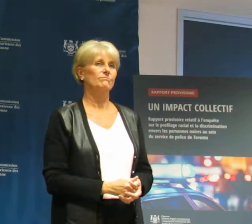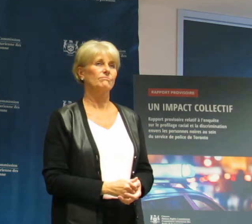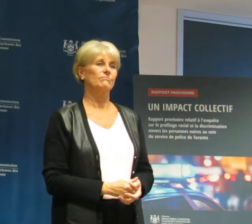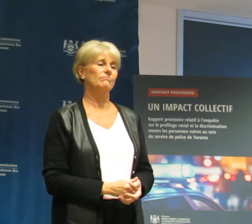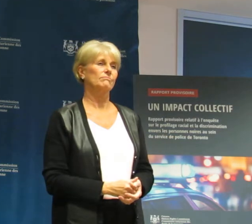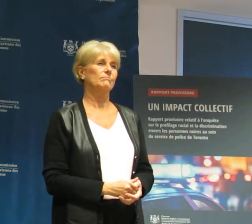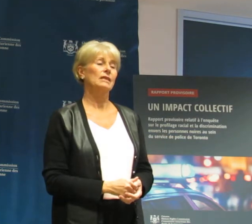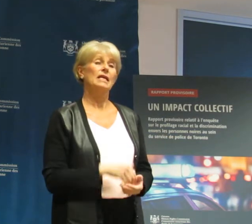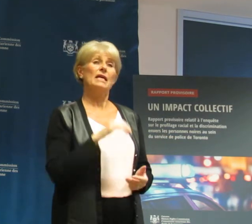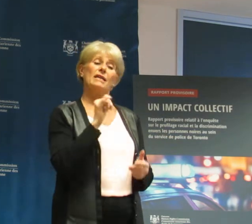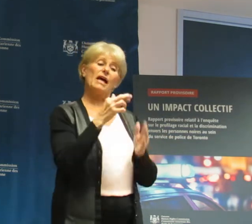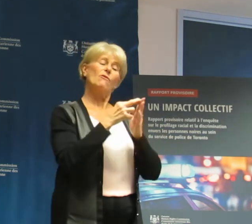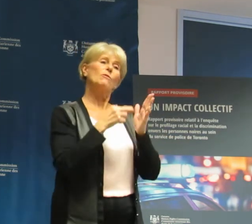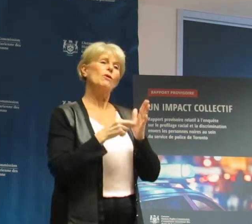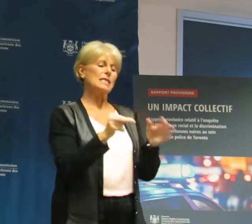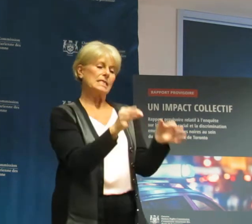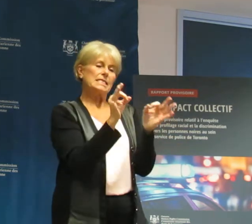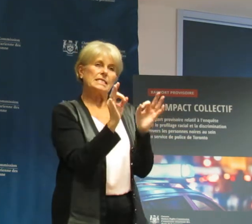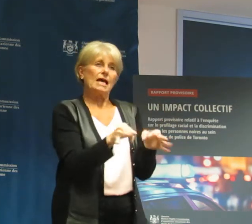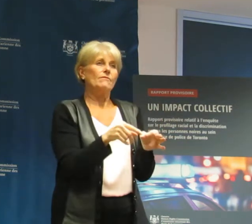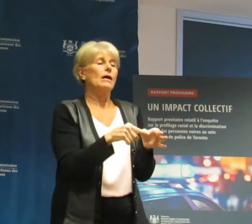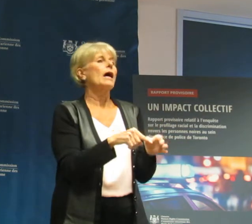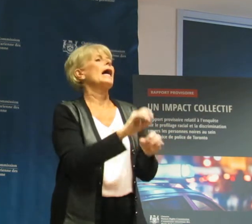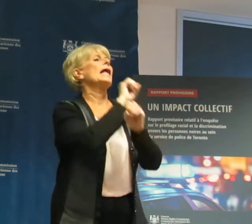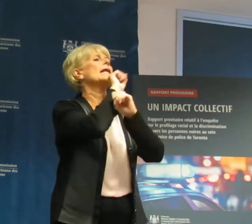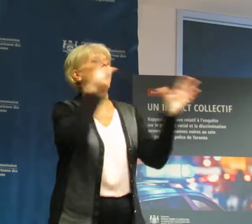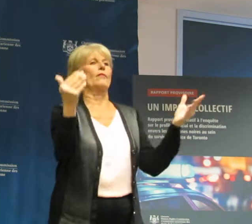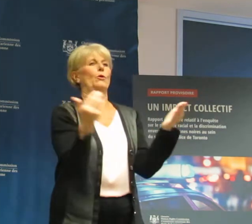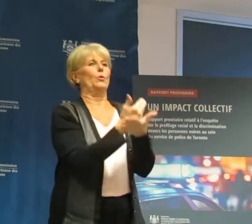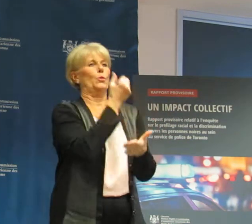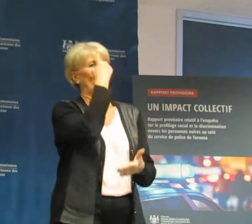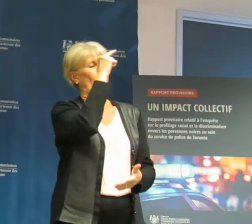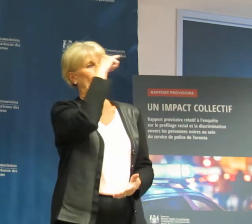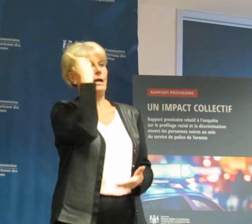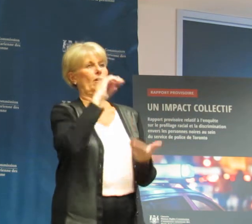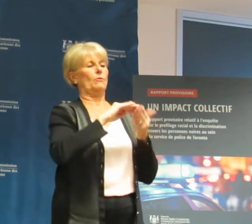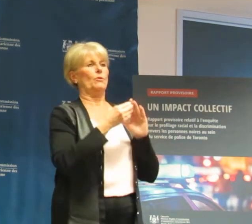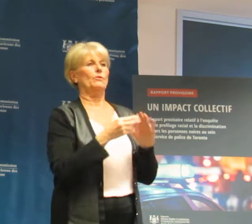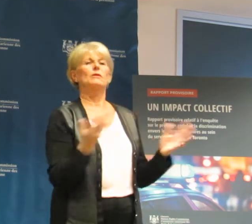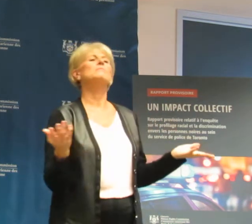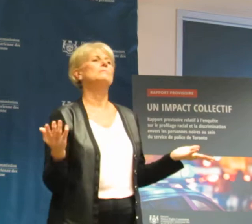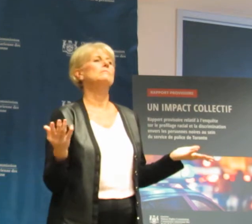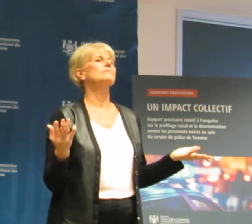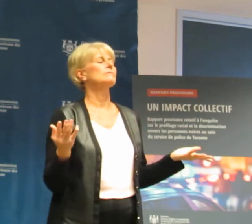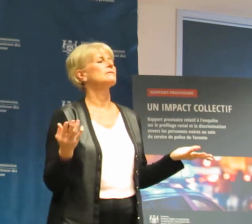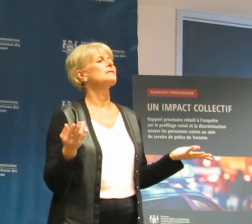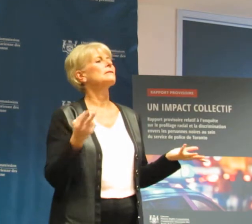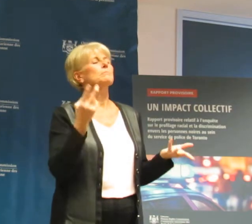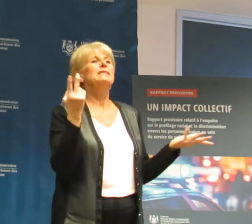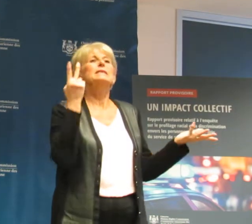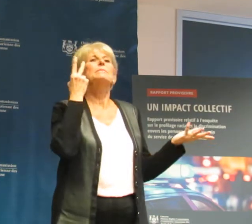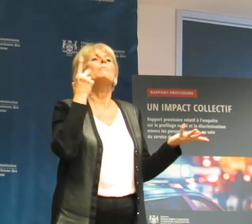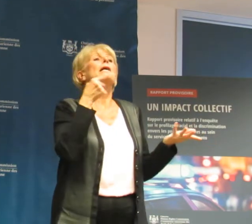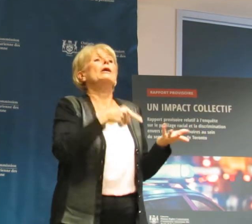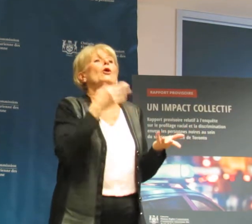This report is definitely not news to the Black community. It informs the wider